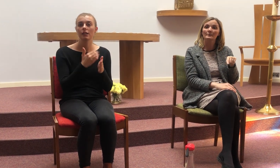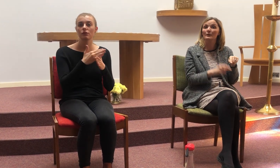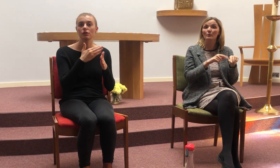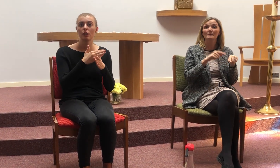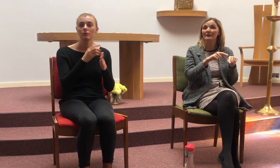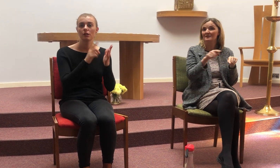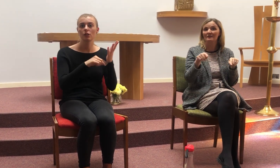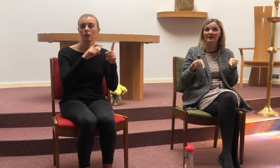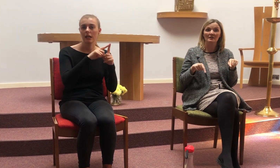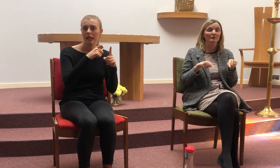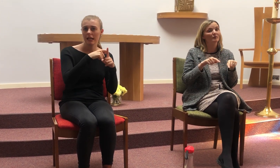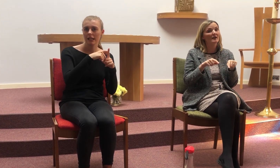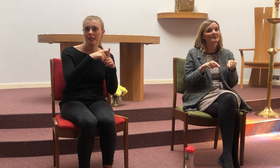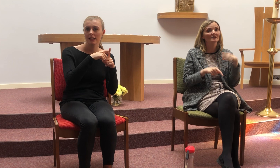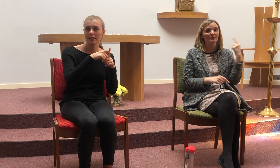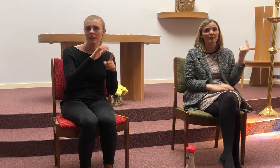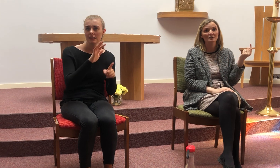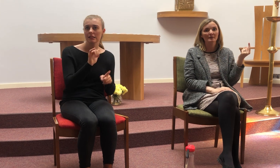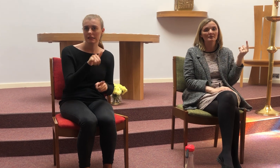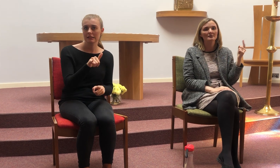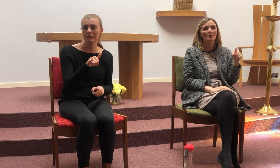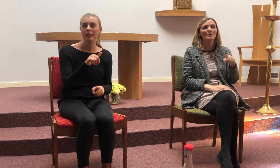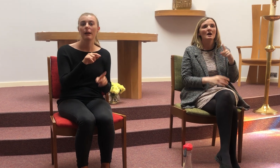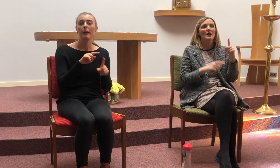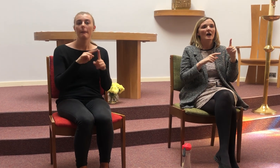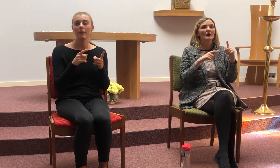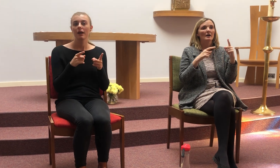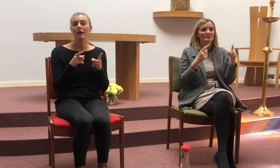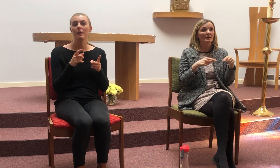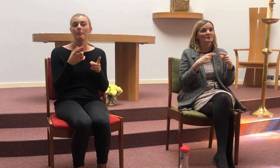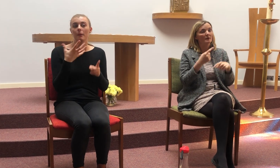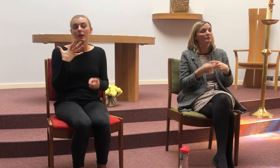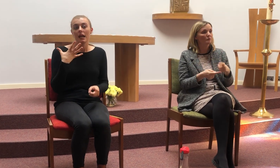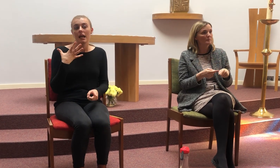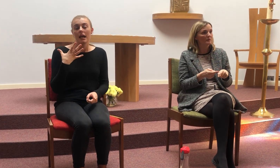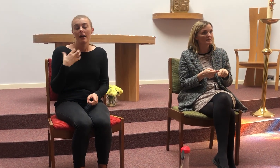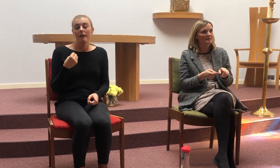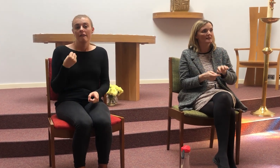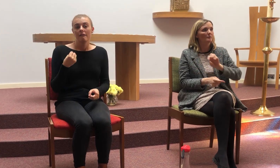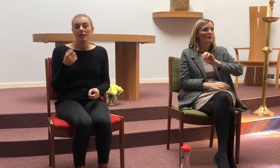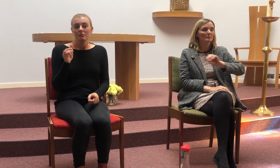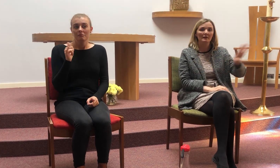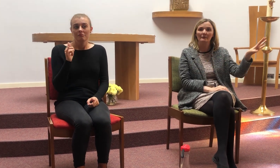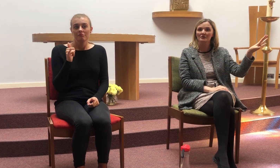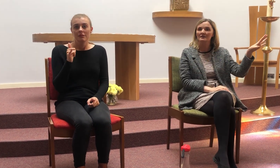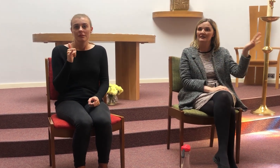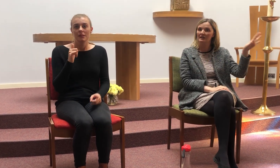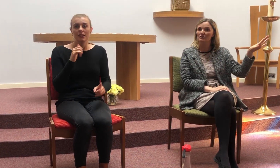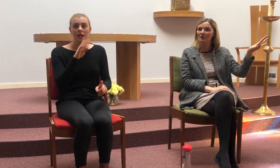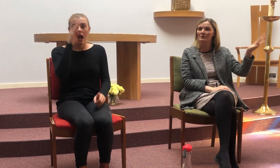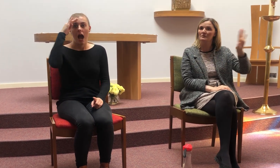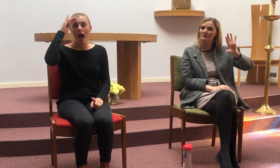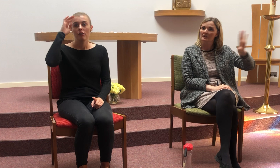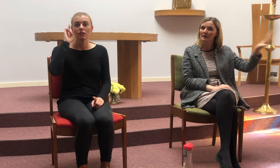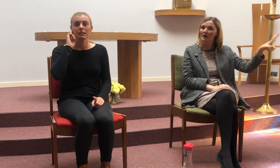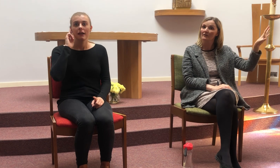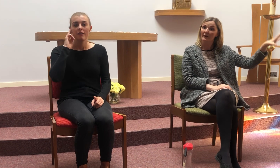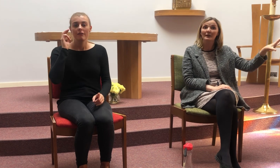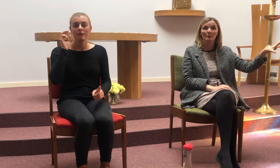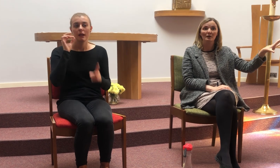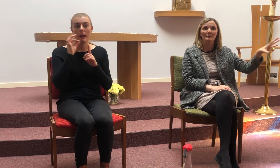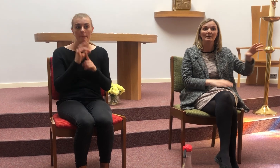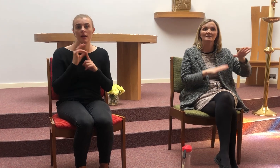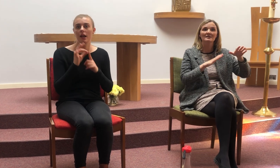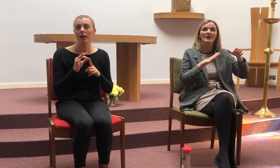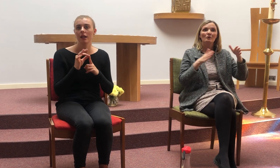in the UK, but only because they've had Irish friends and they've heard about it. So as part of my recruitment process now, I'll be advertising any jobs on